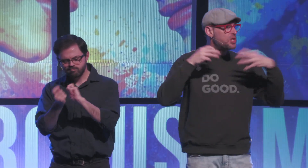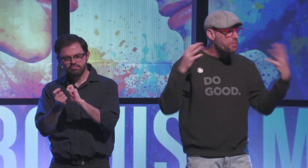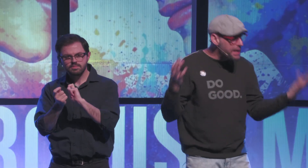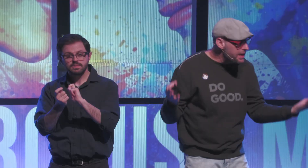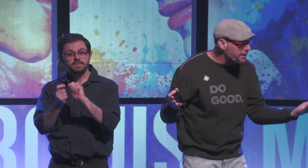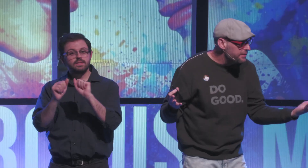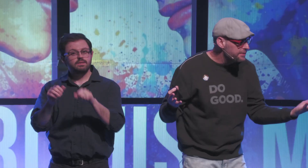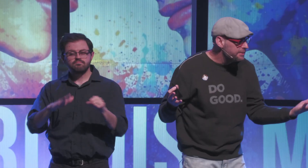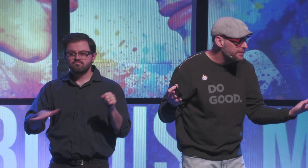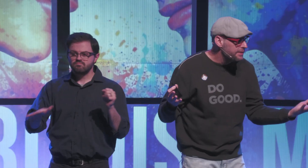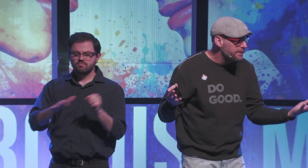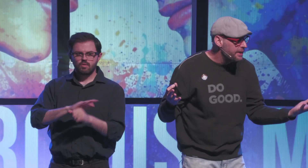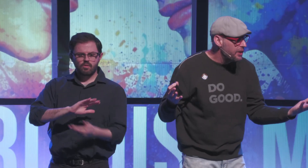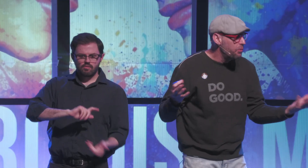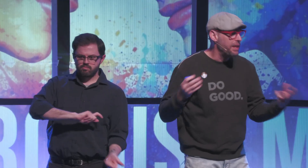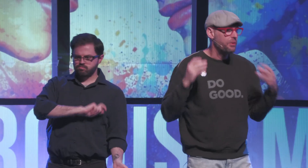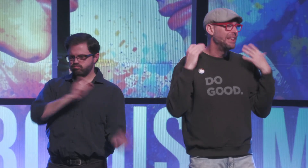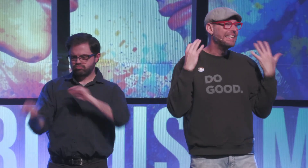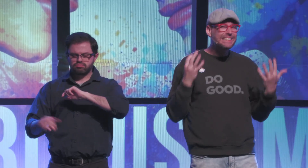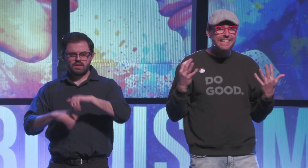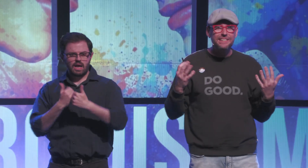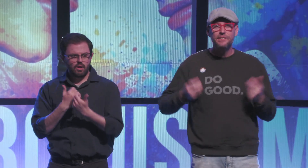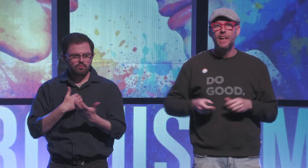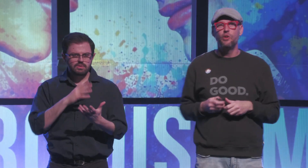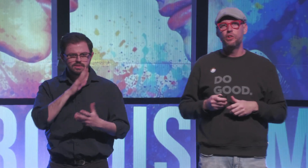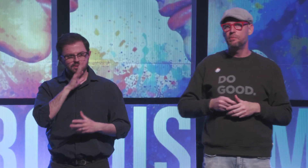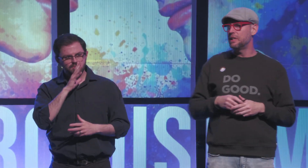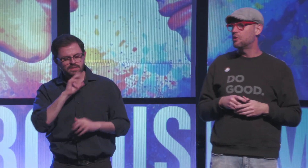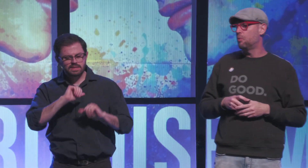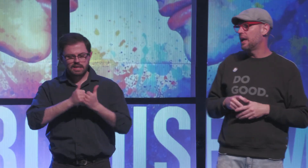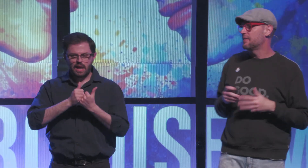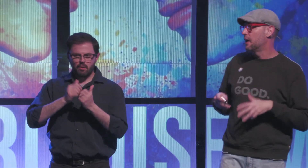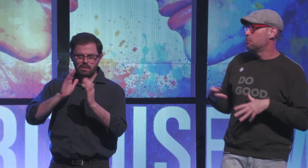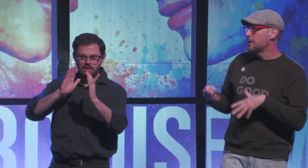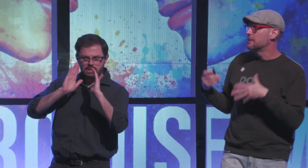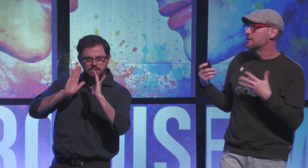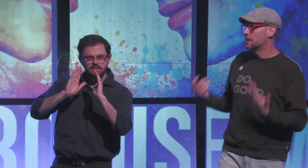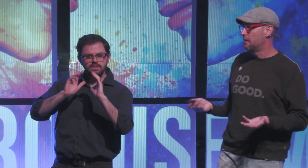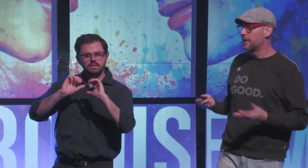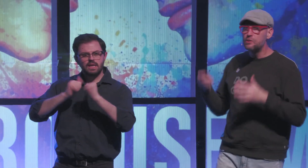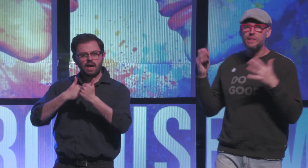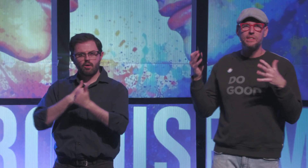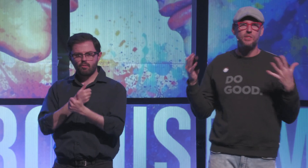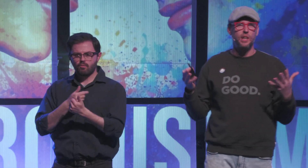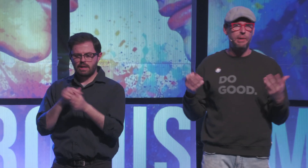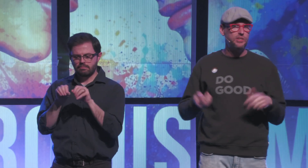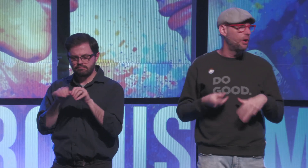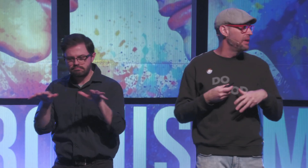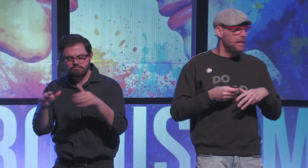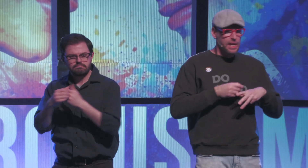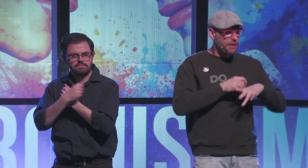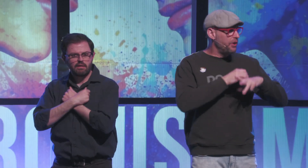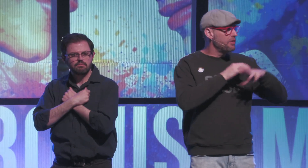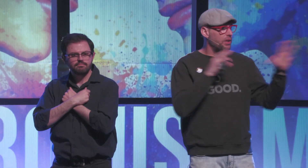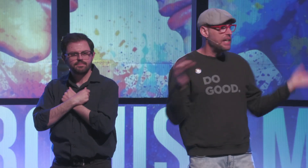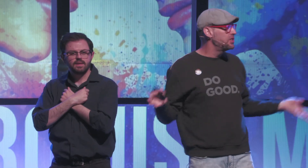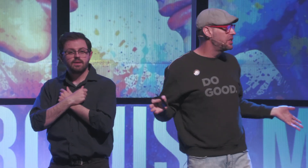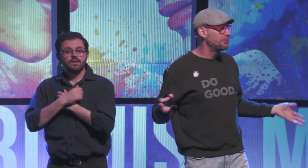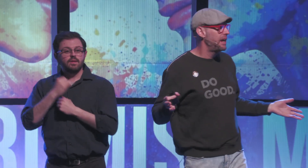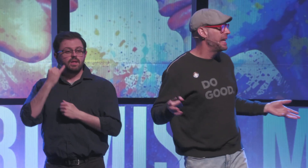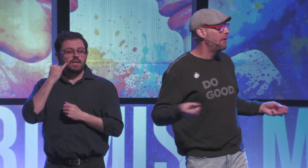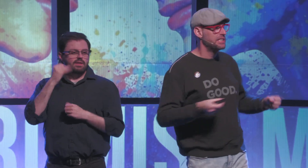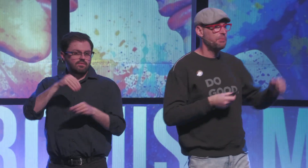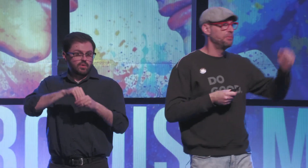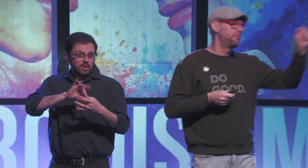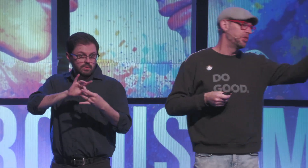we speak, the way that we listen, and ultimately the way that we love. That's what this is all about. So if you're in